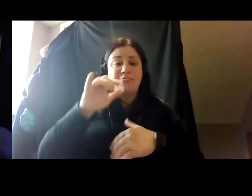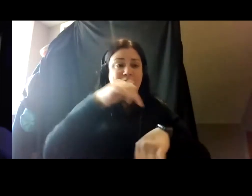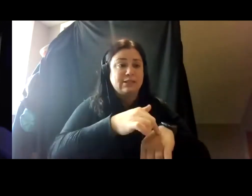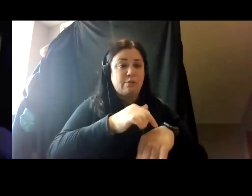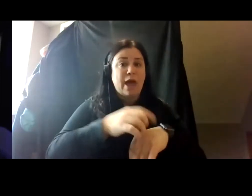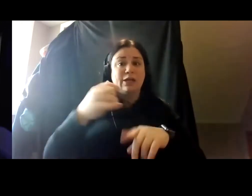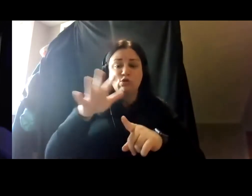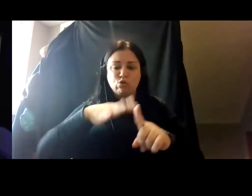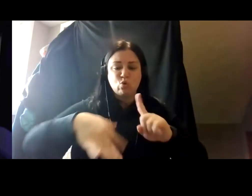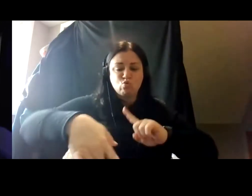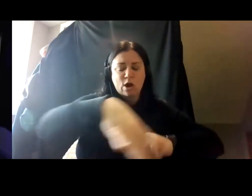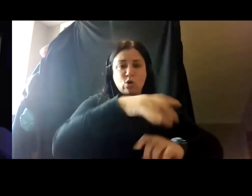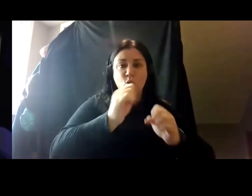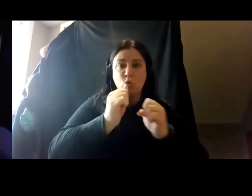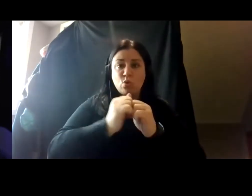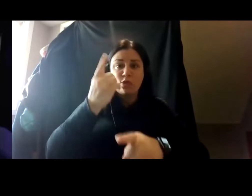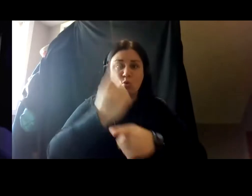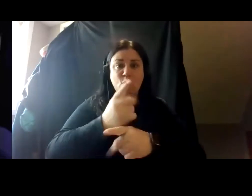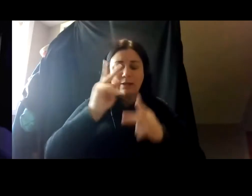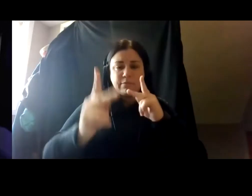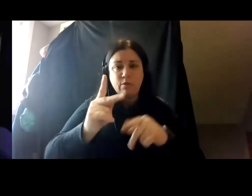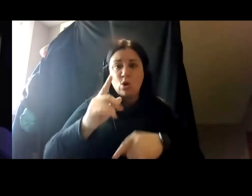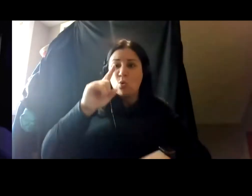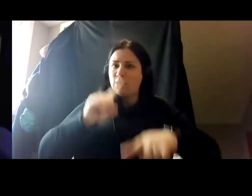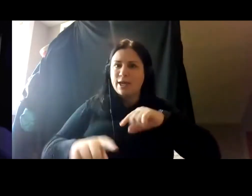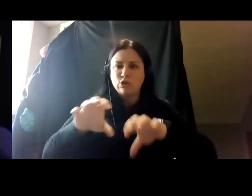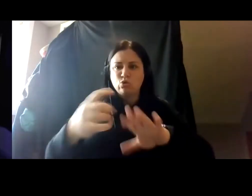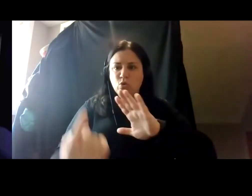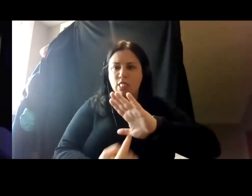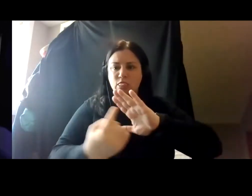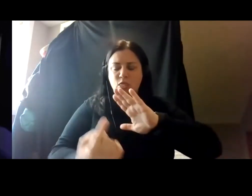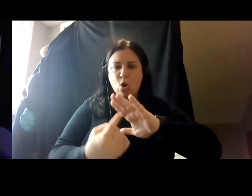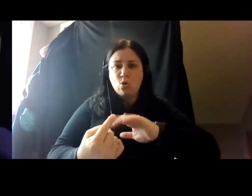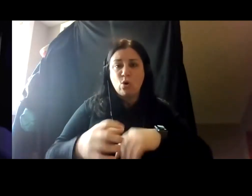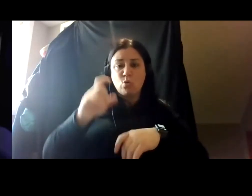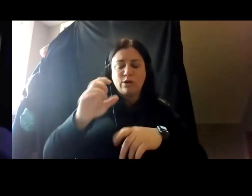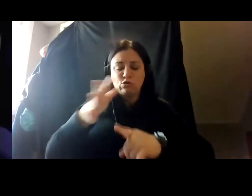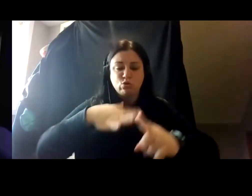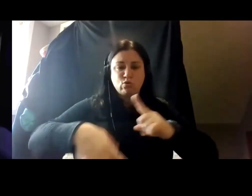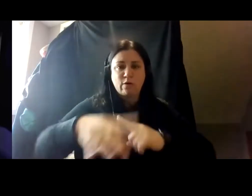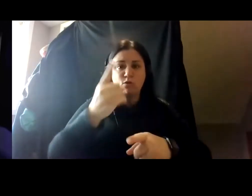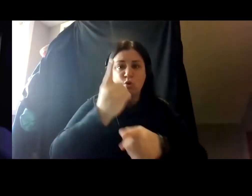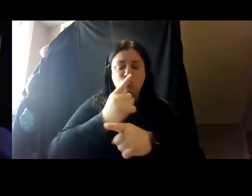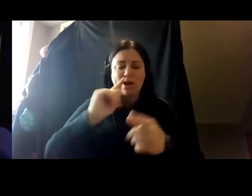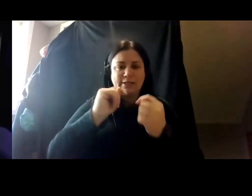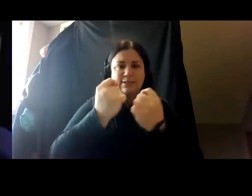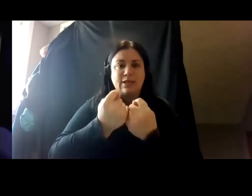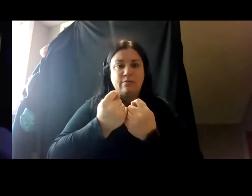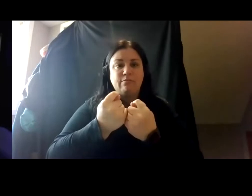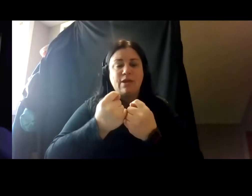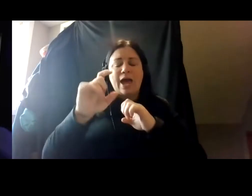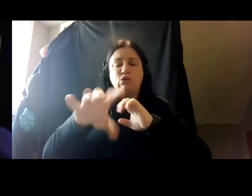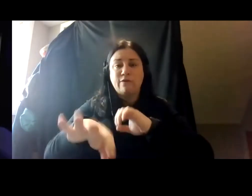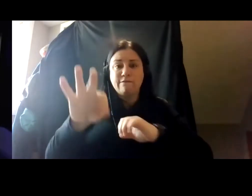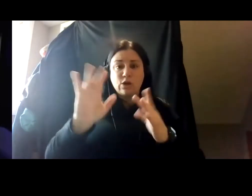right people, because we can't go at it alone. So I had to surround myself with the right team. And I had to find myself a website guy. I had to find other